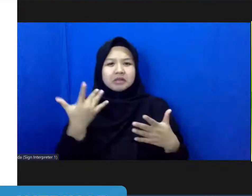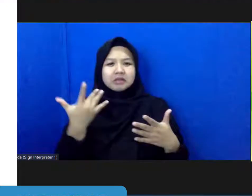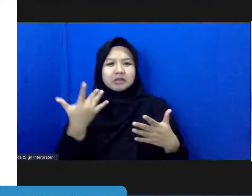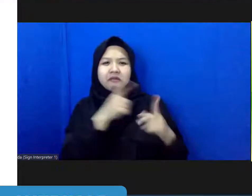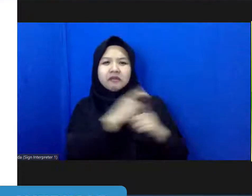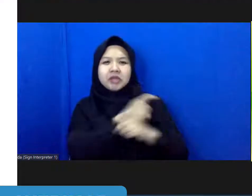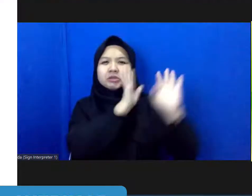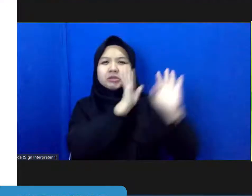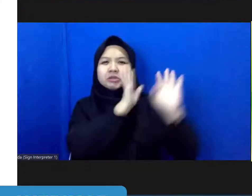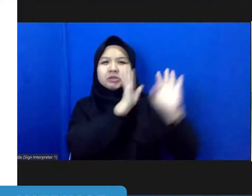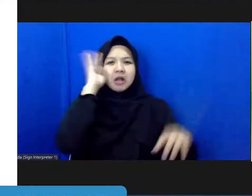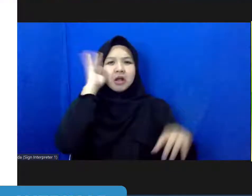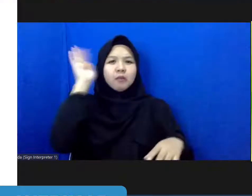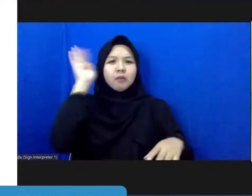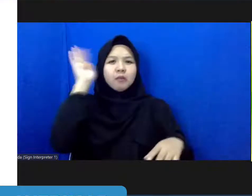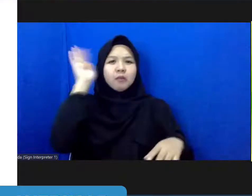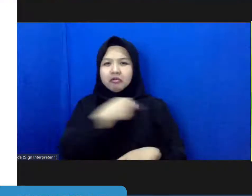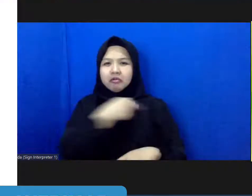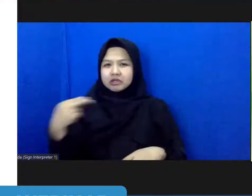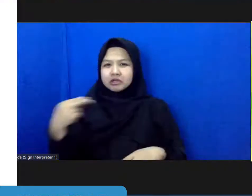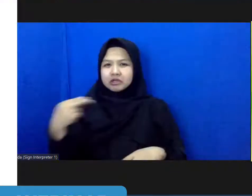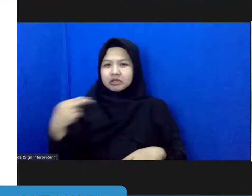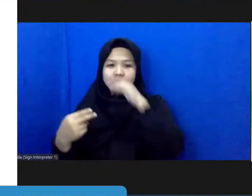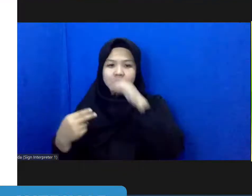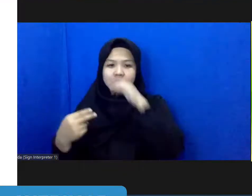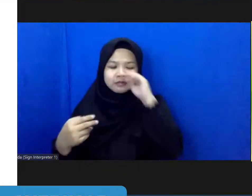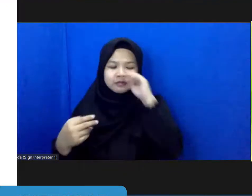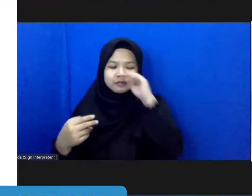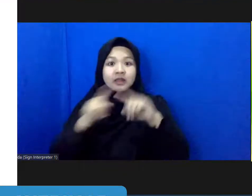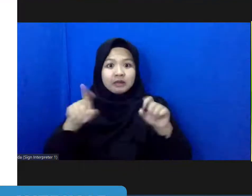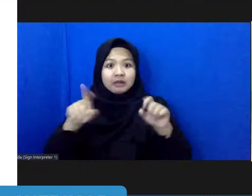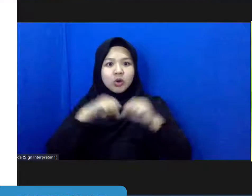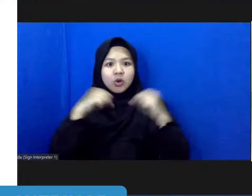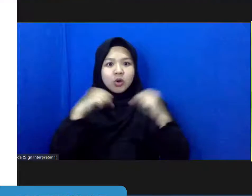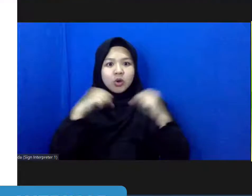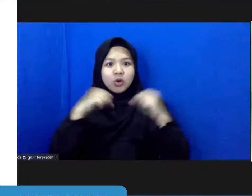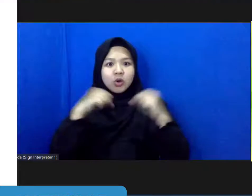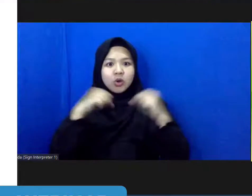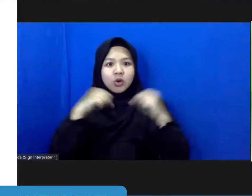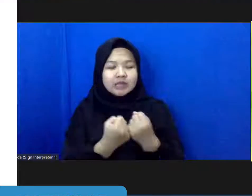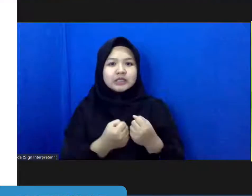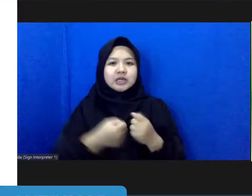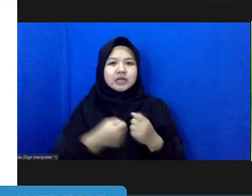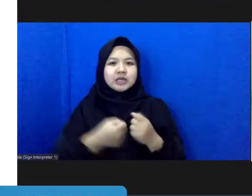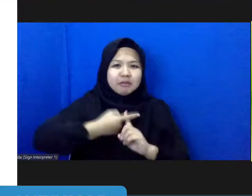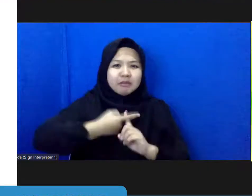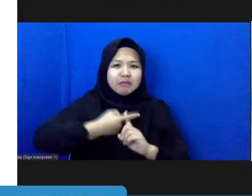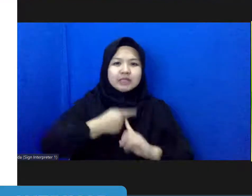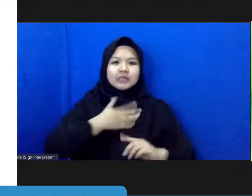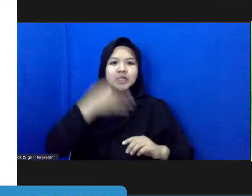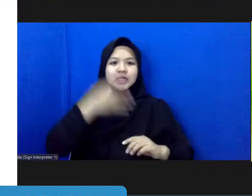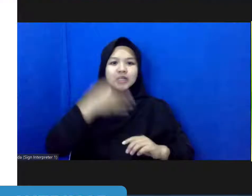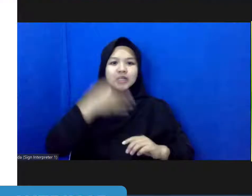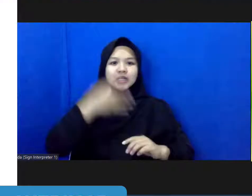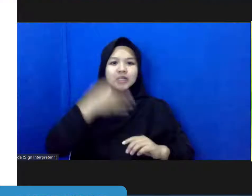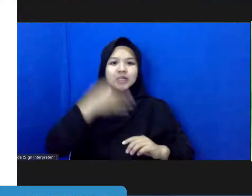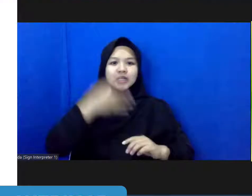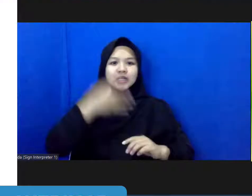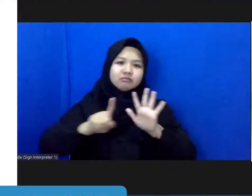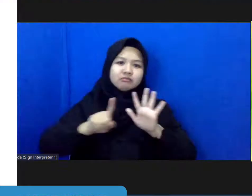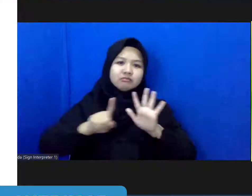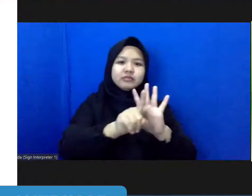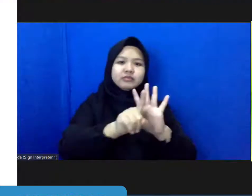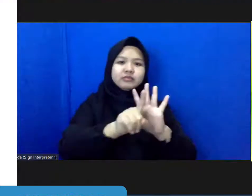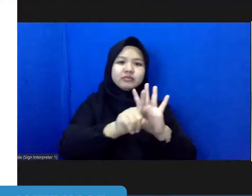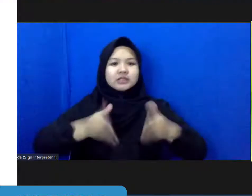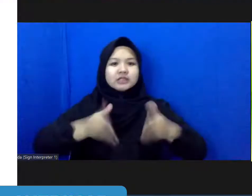happen in Indonesia. But the organization enforced me to lead the preparedness of for